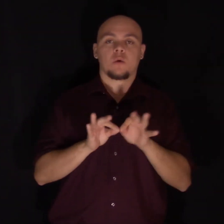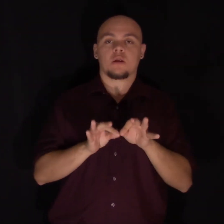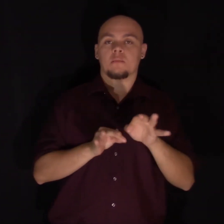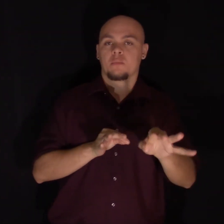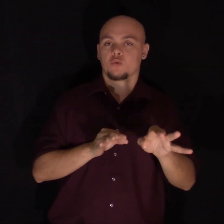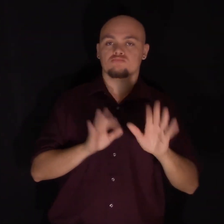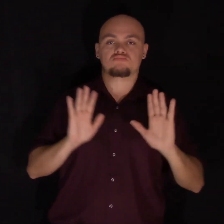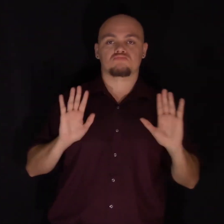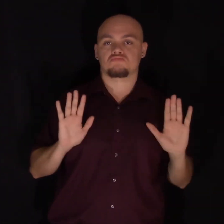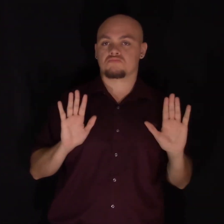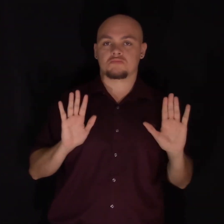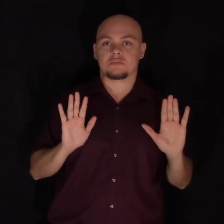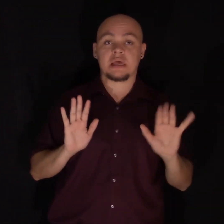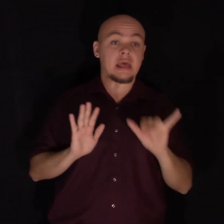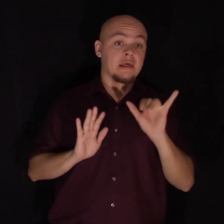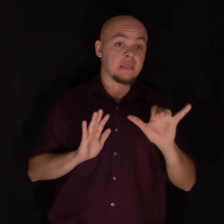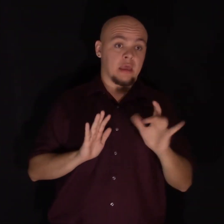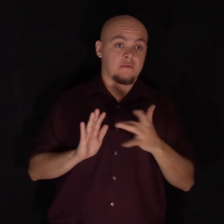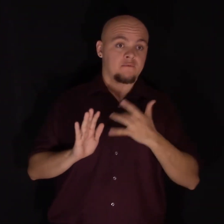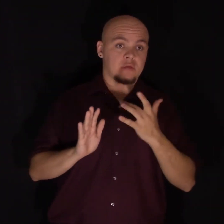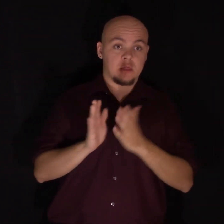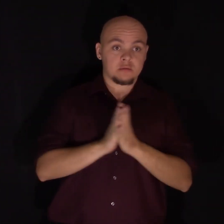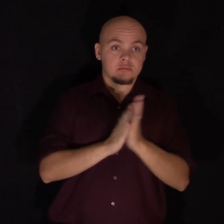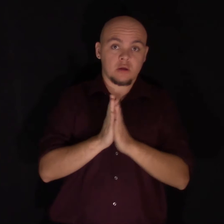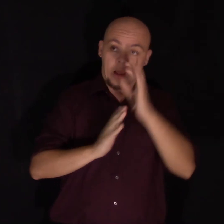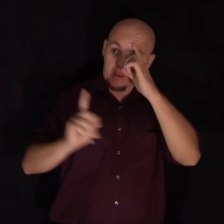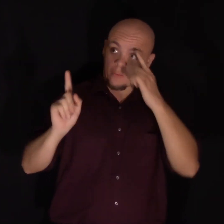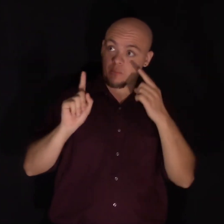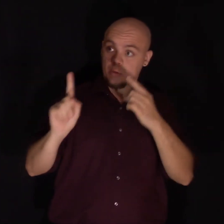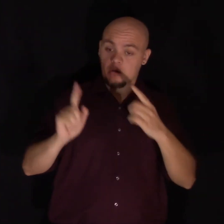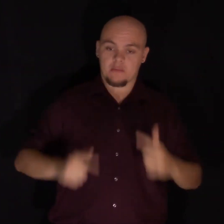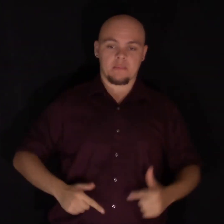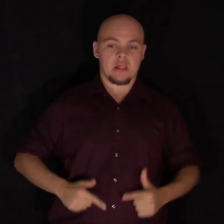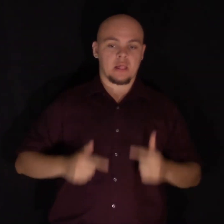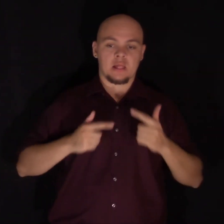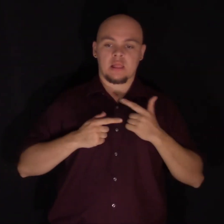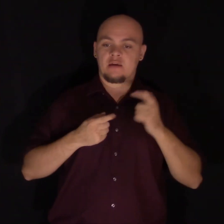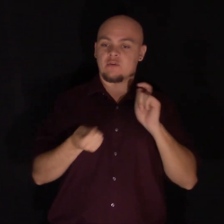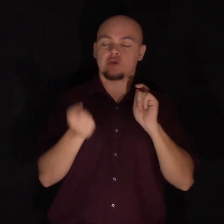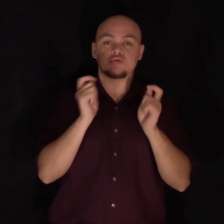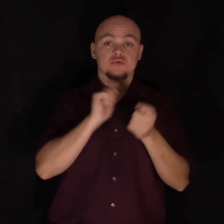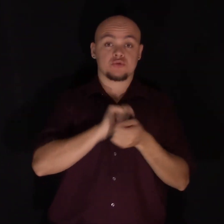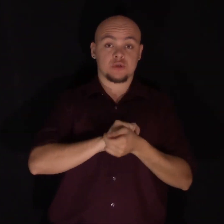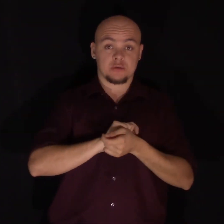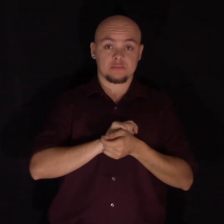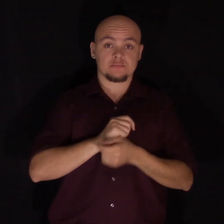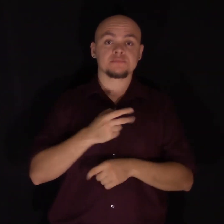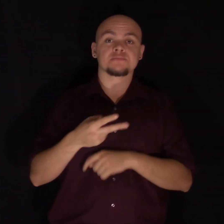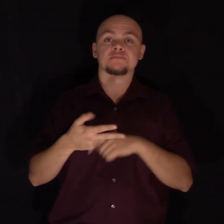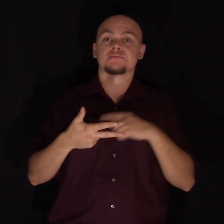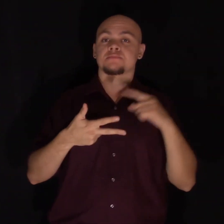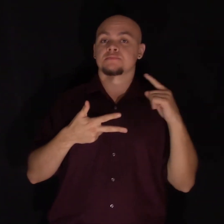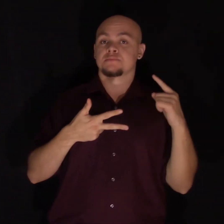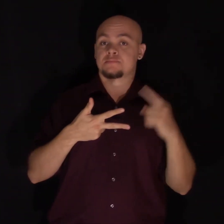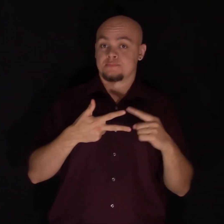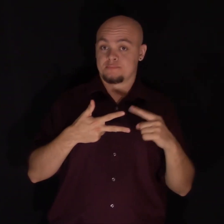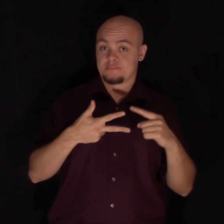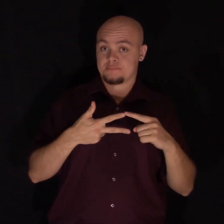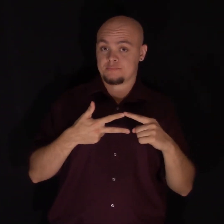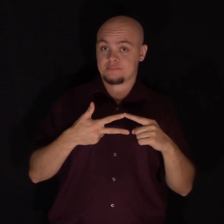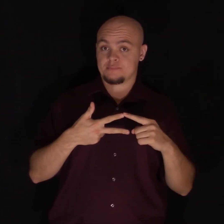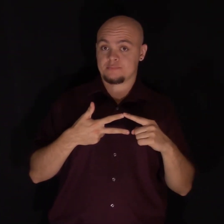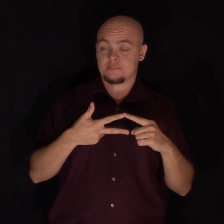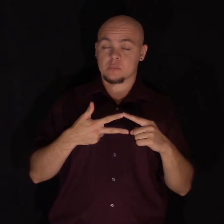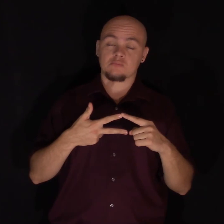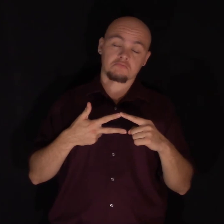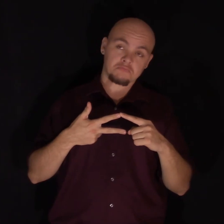life. And that urgency, that purpose has really changed my life. The second thing I learned that day, and this is as